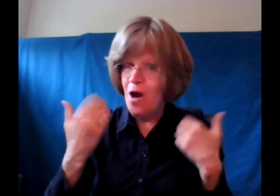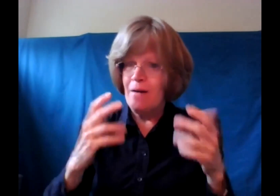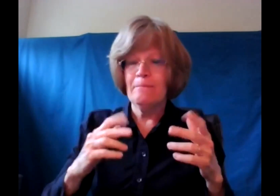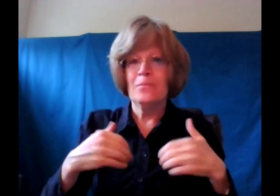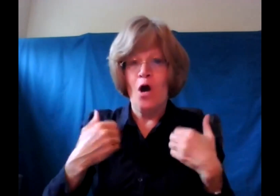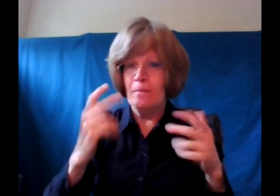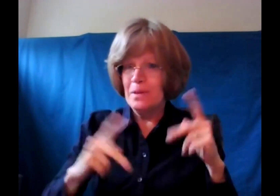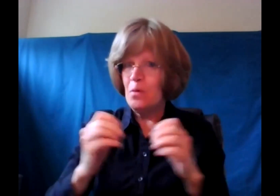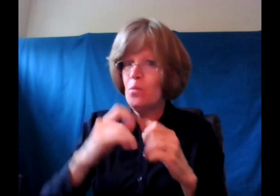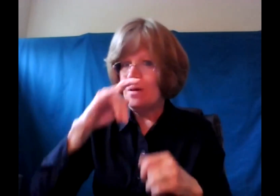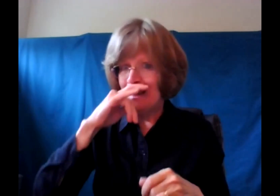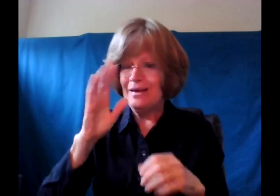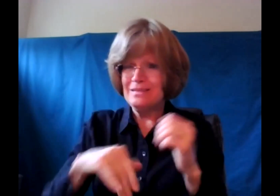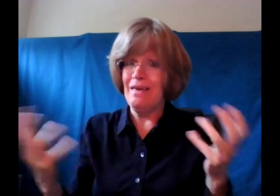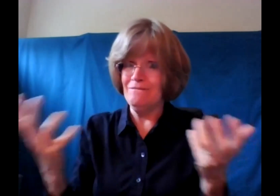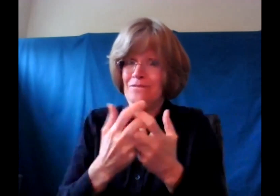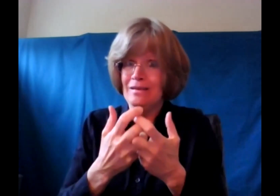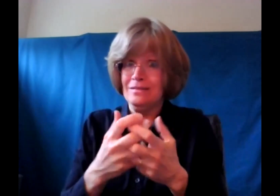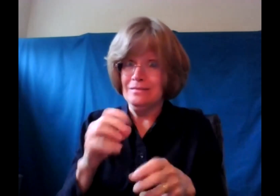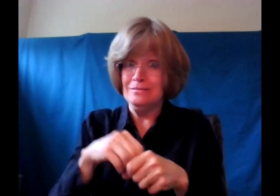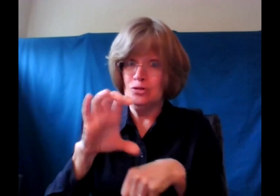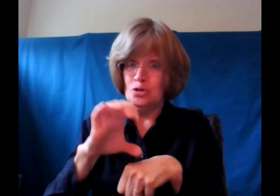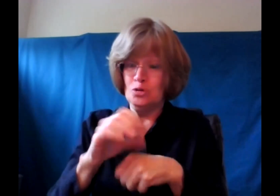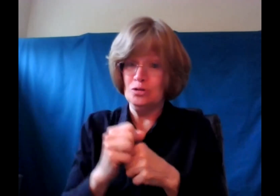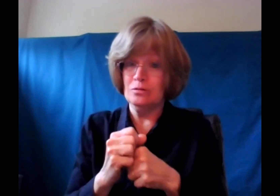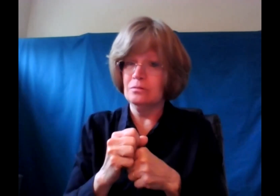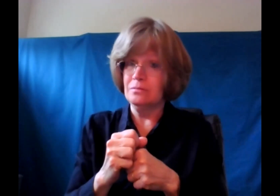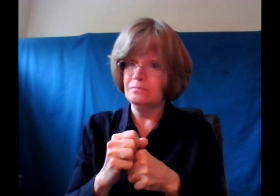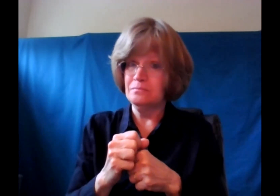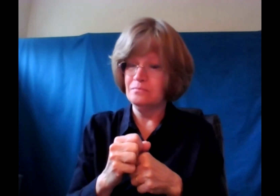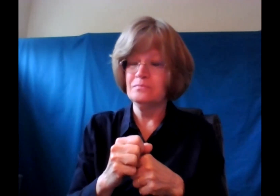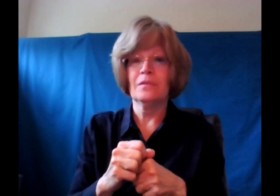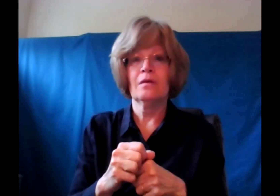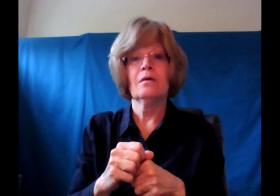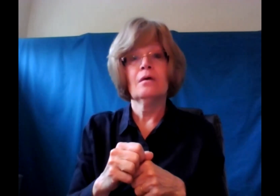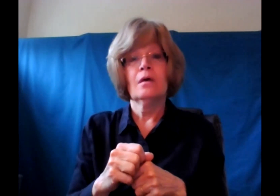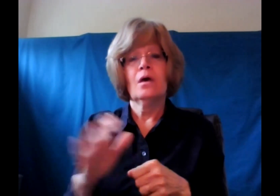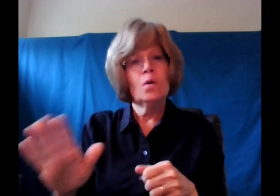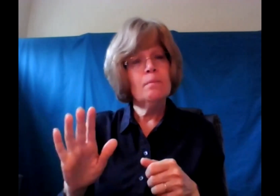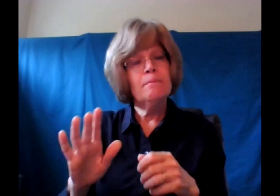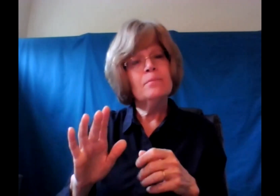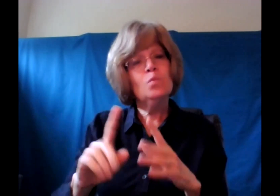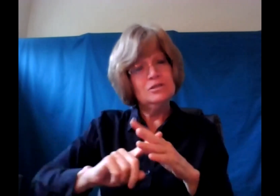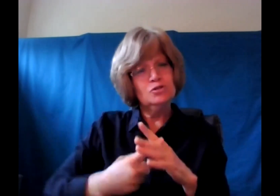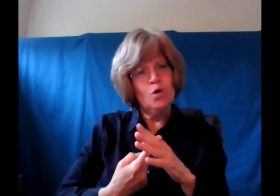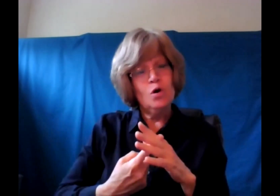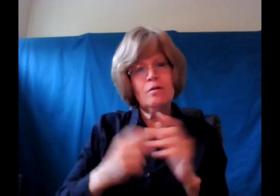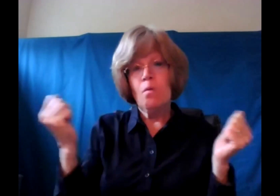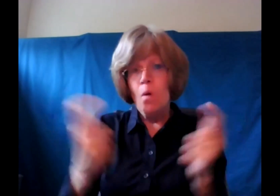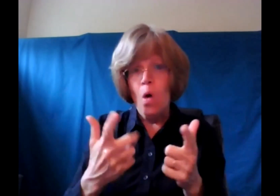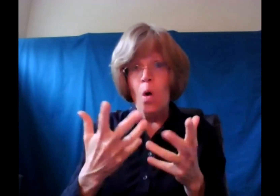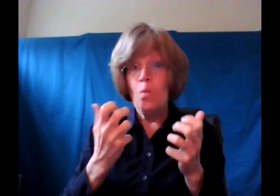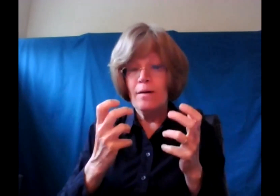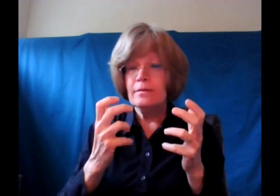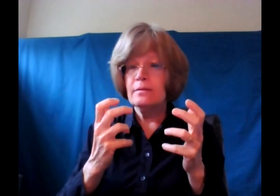kids than we can probably fit in the church. Place grew, but you know, when we started out, everybody wanted everything